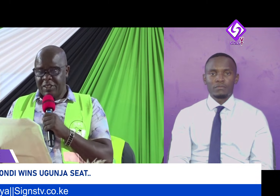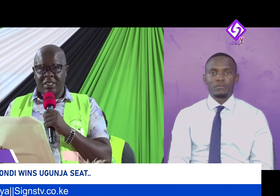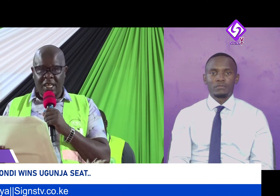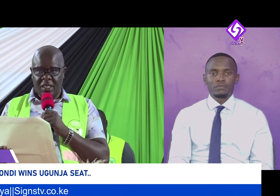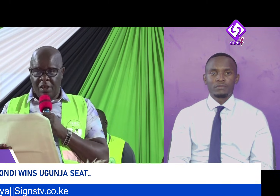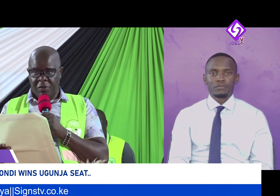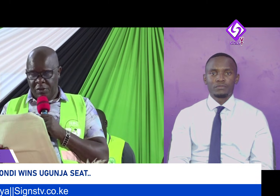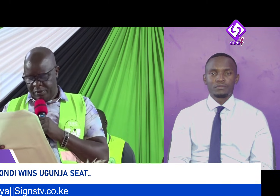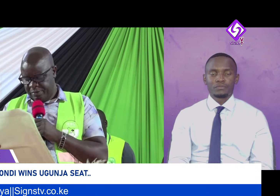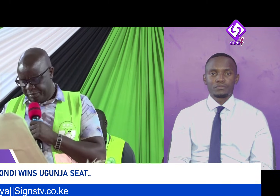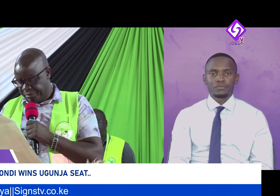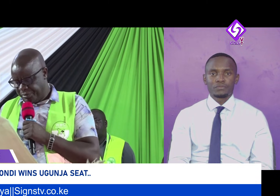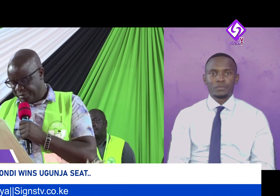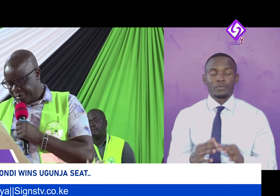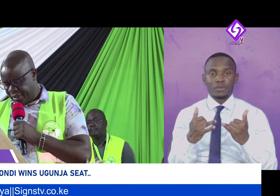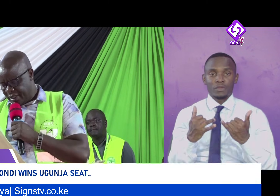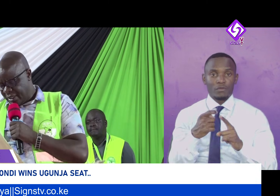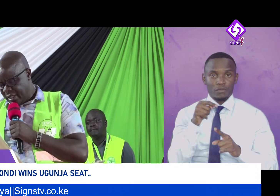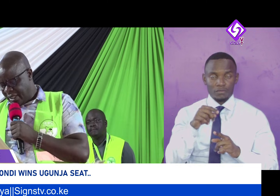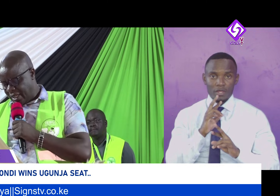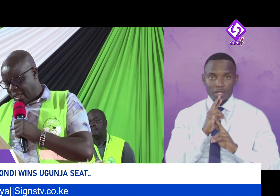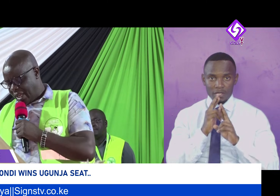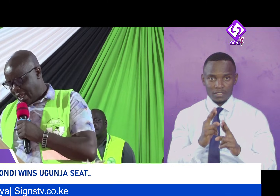From this result, therefore,